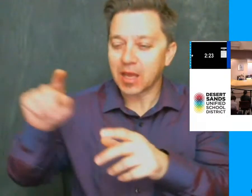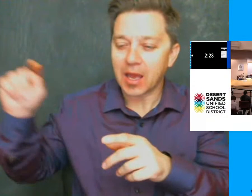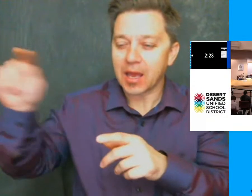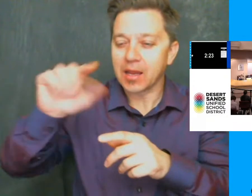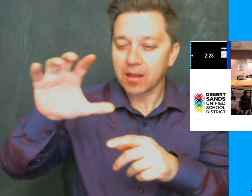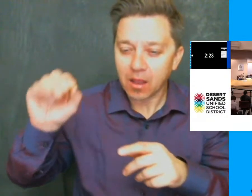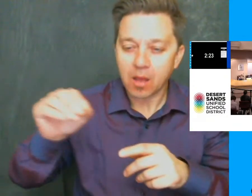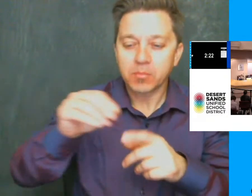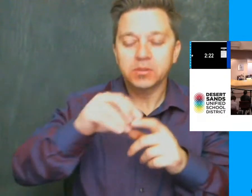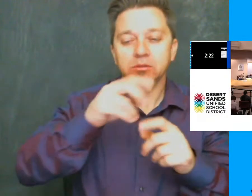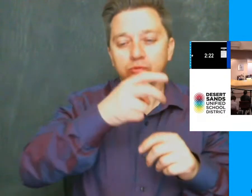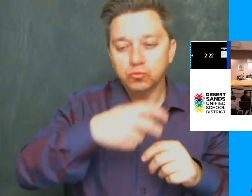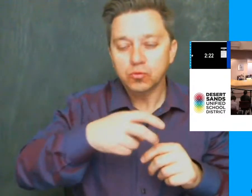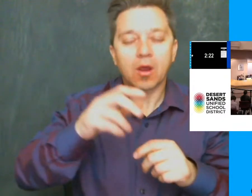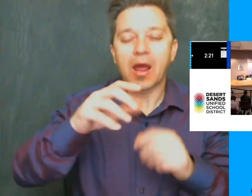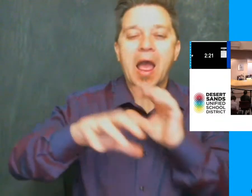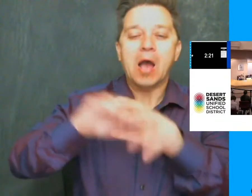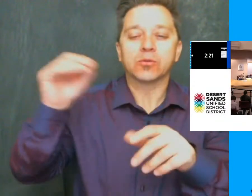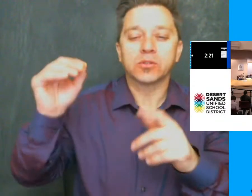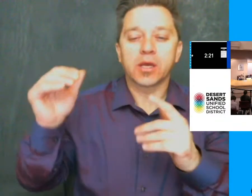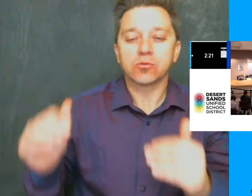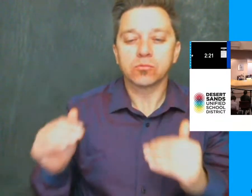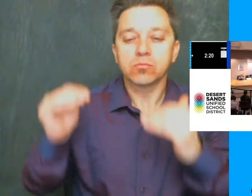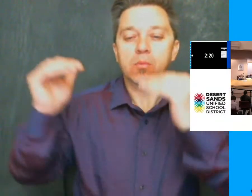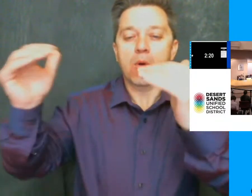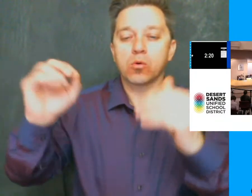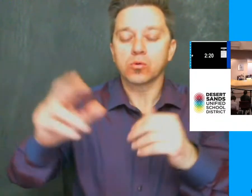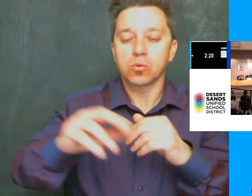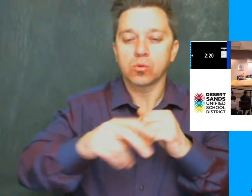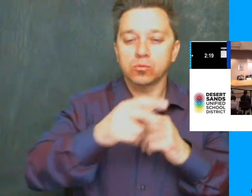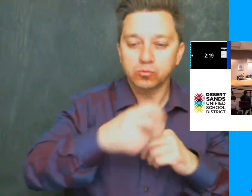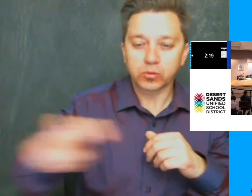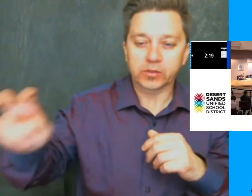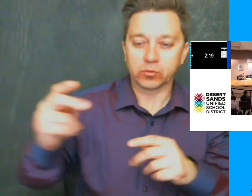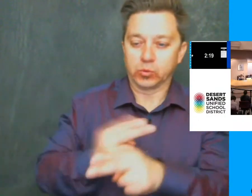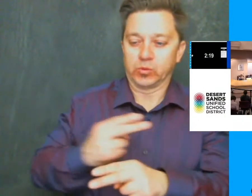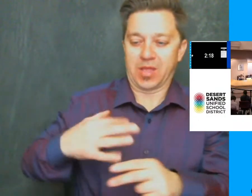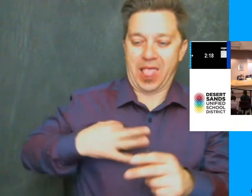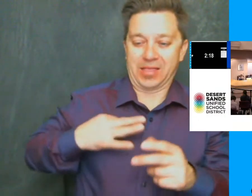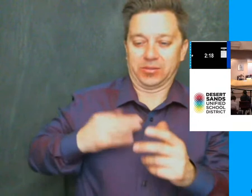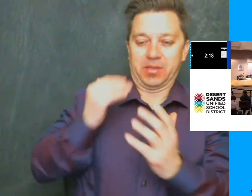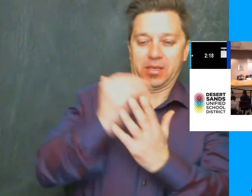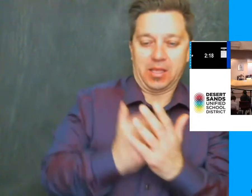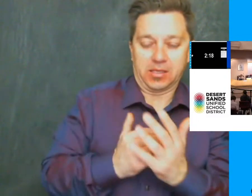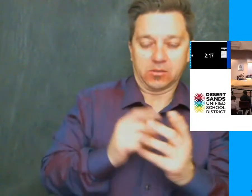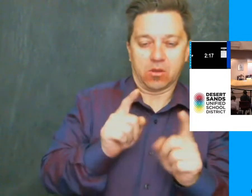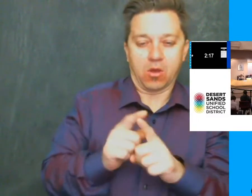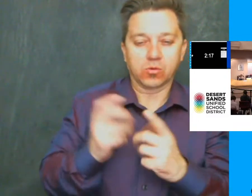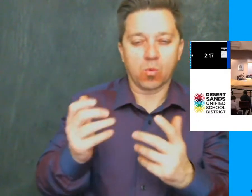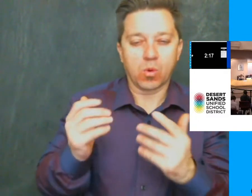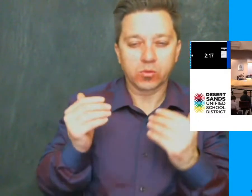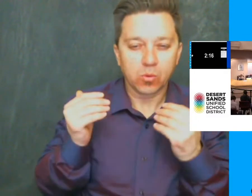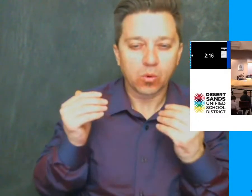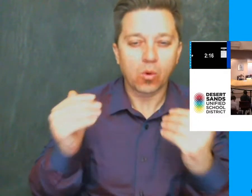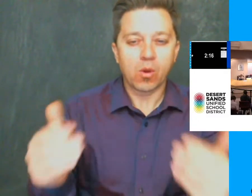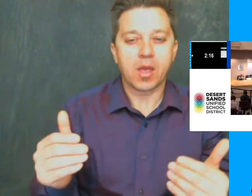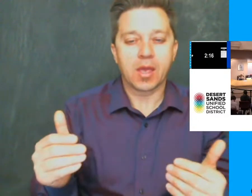to take place using the eligibility list. We would also like to go ahead and